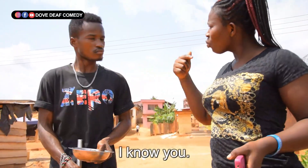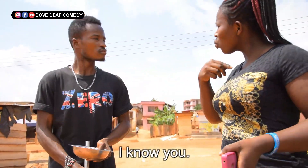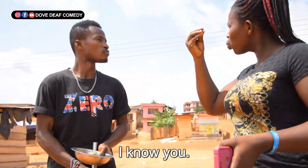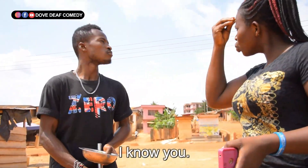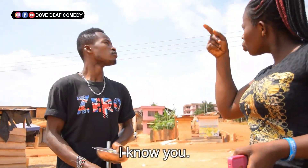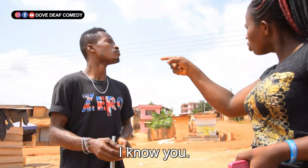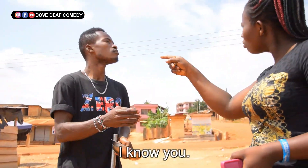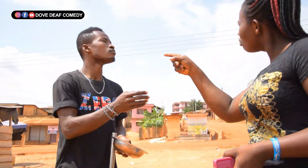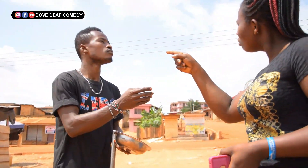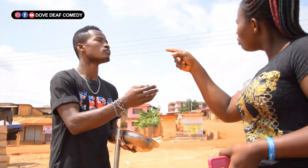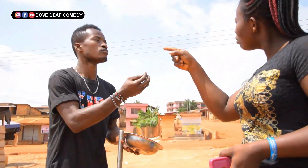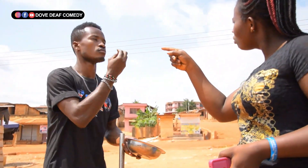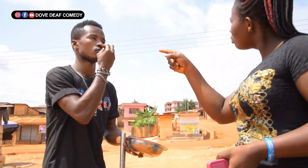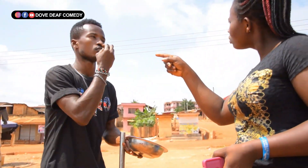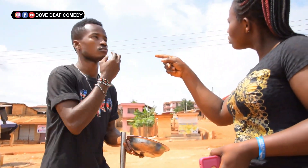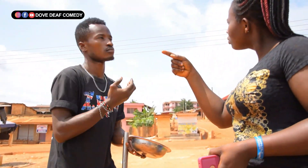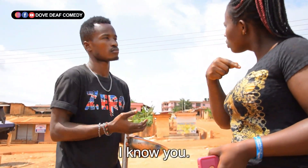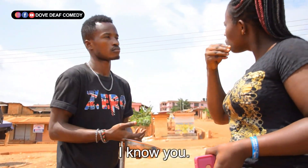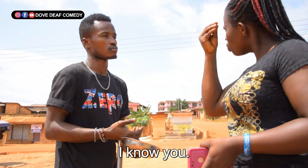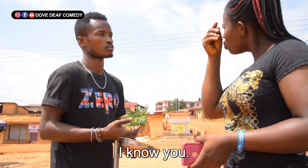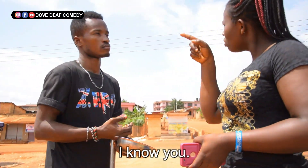I know you. I know you.